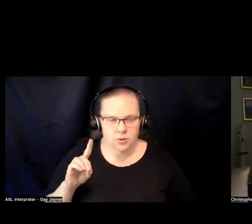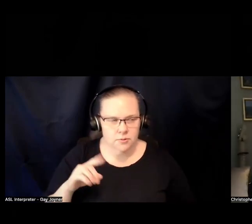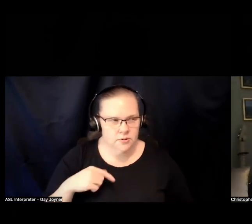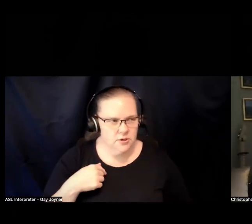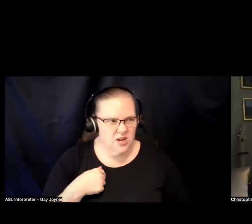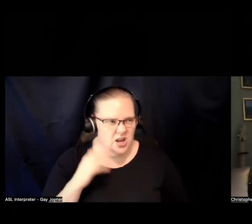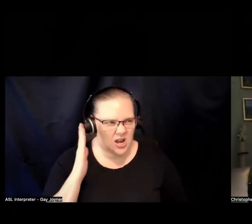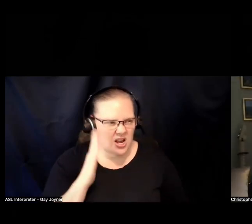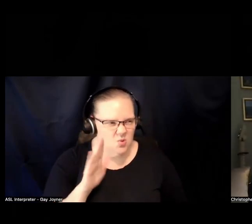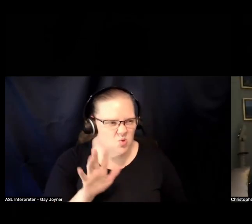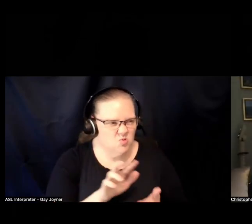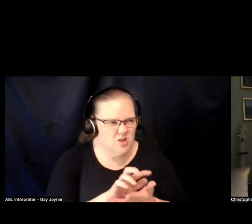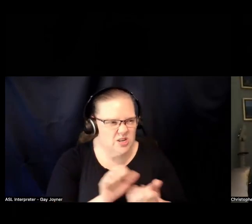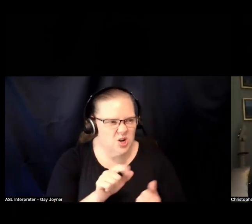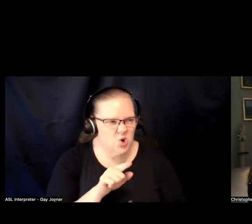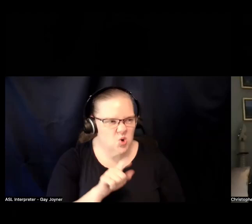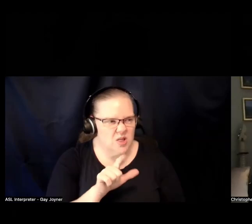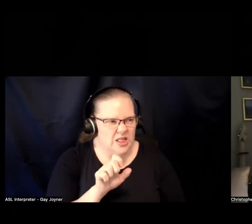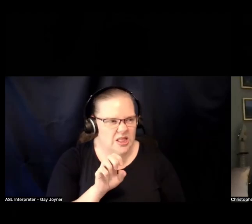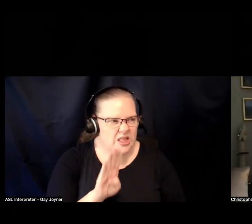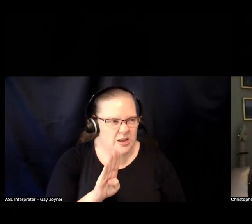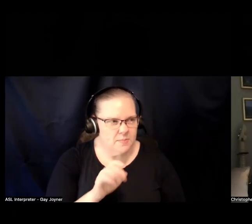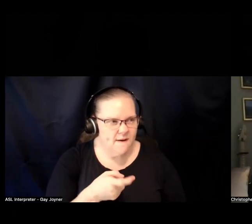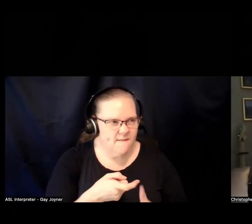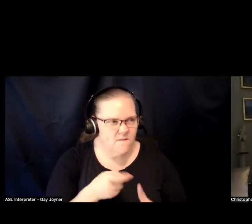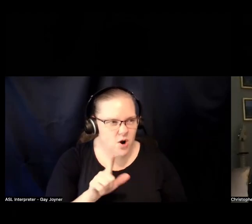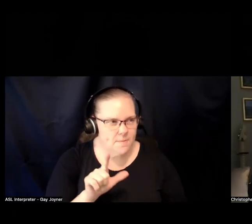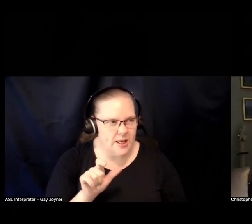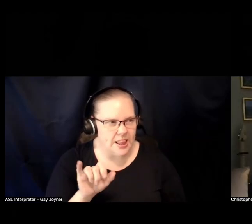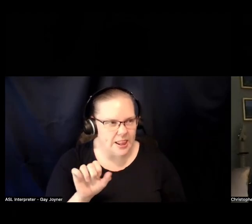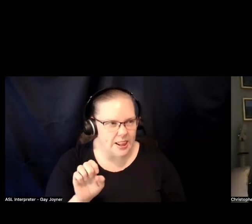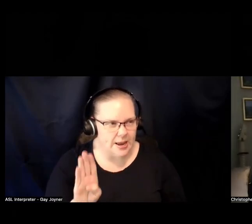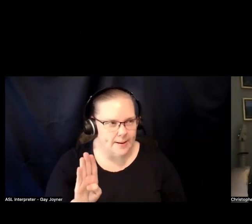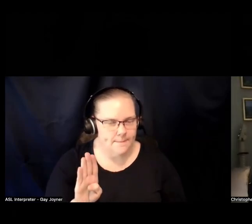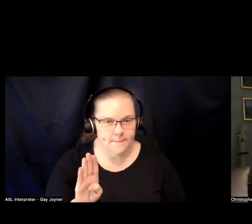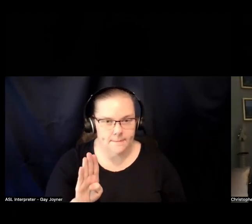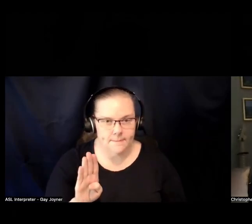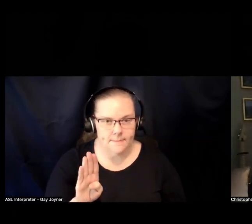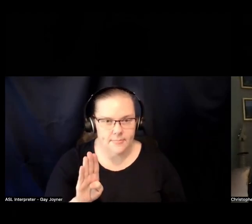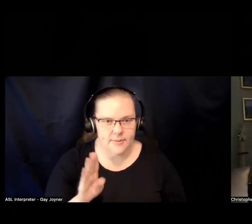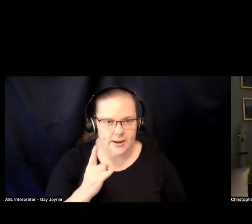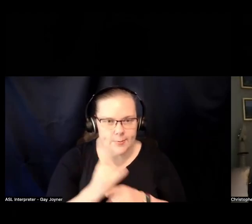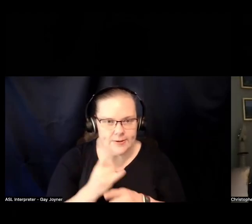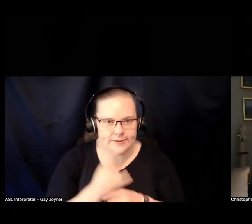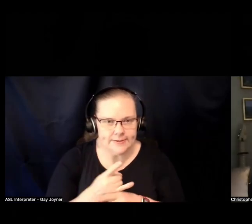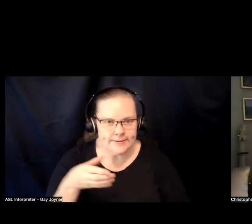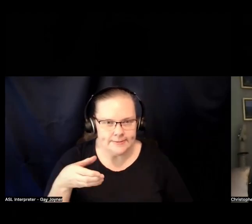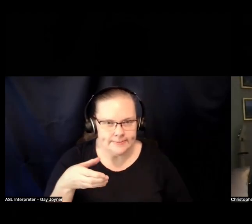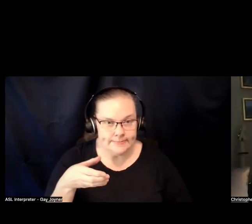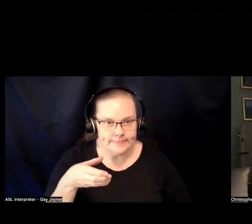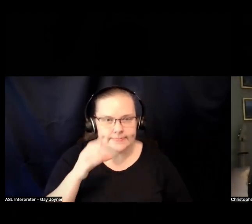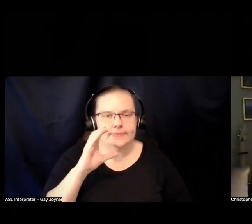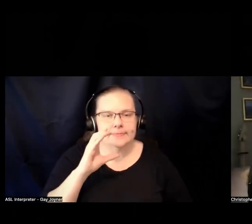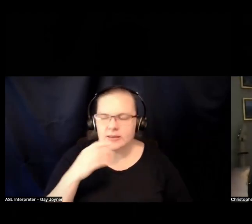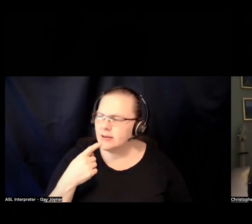from limb, he told Pearson across the table, glass of whiskey in his hand. Say,